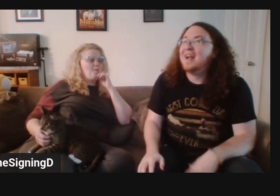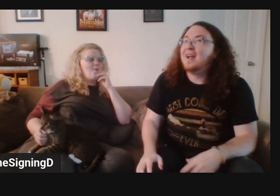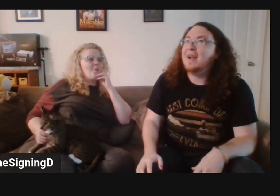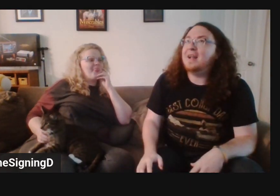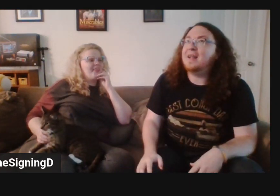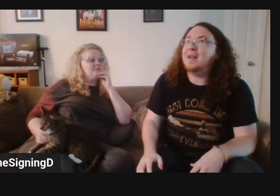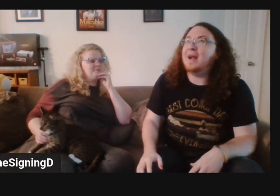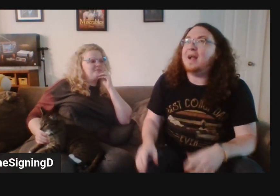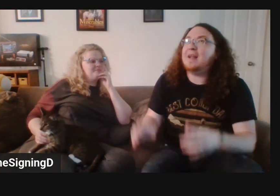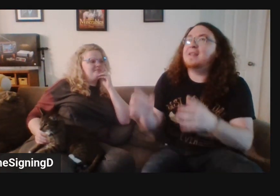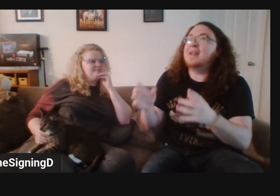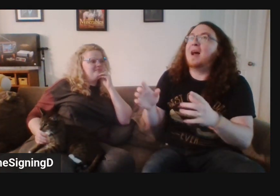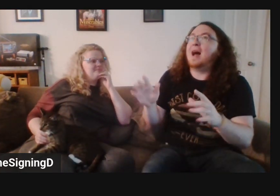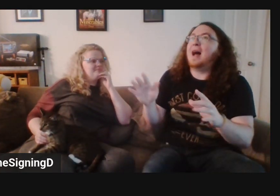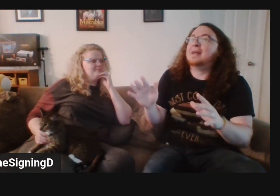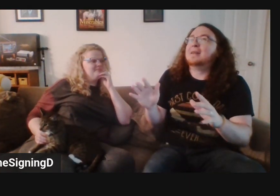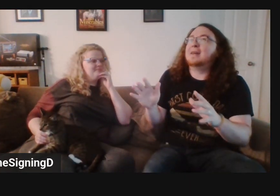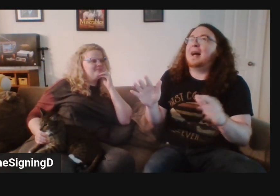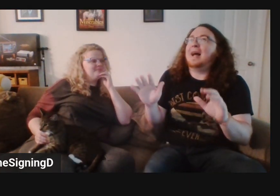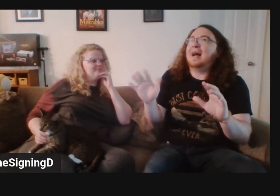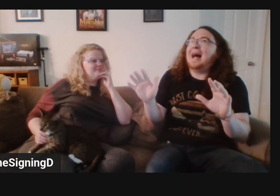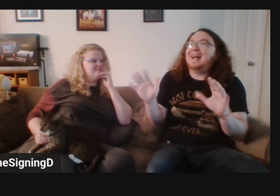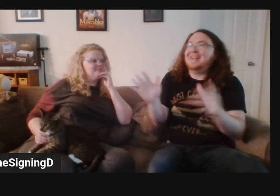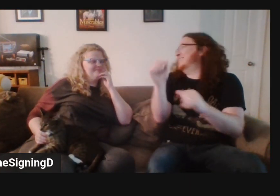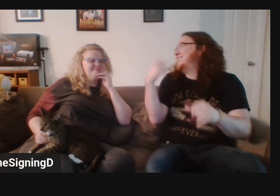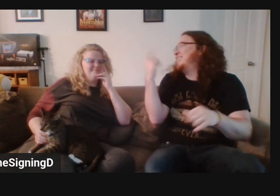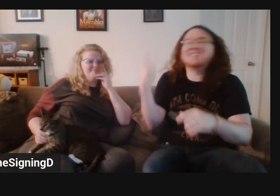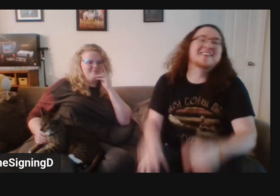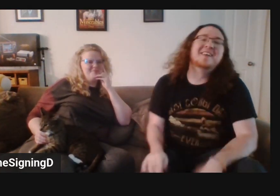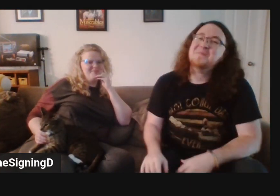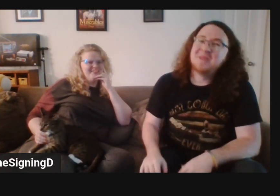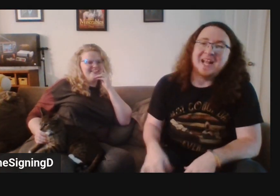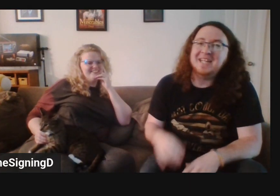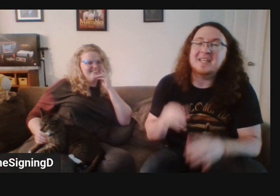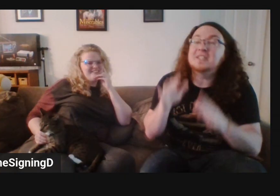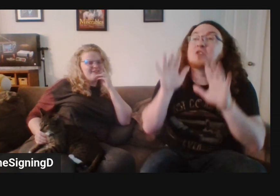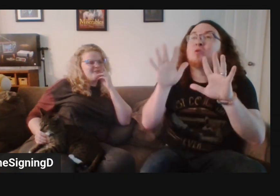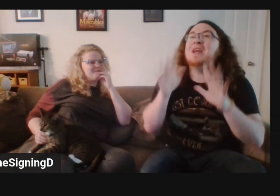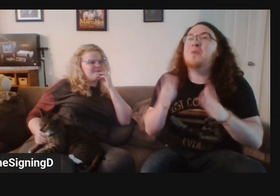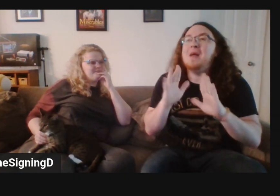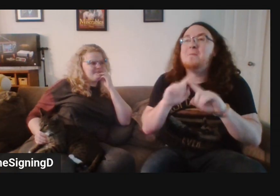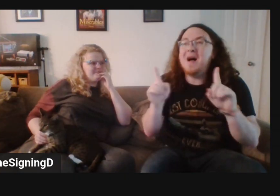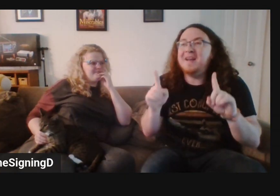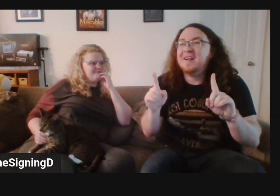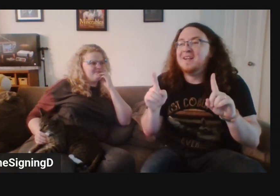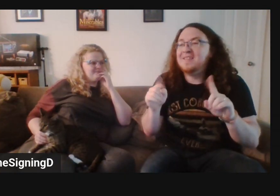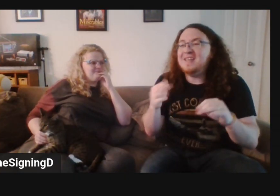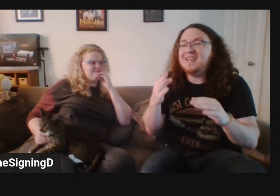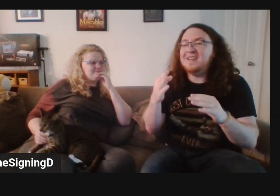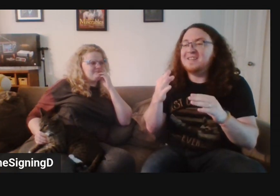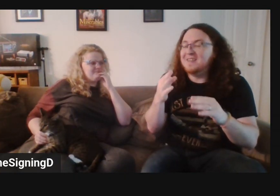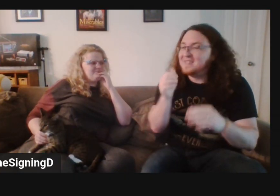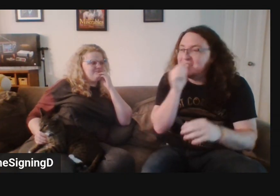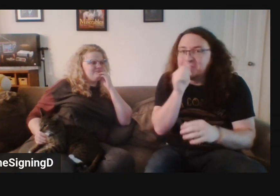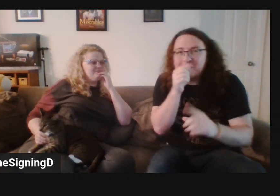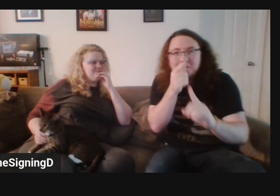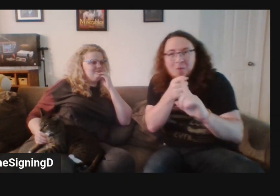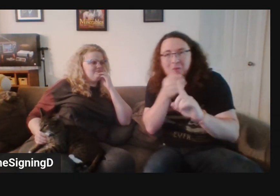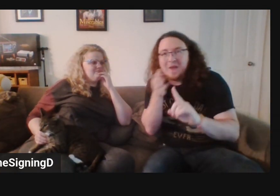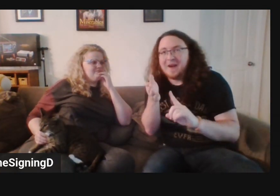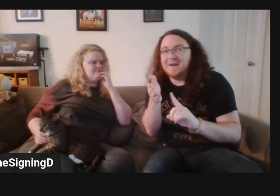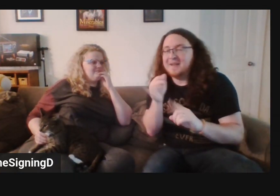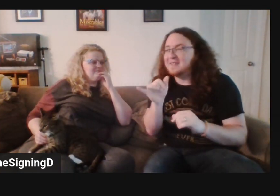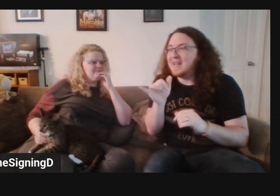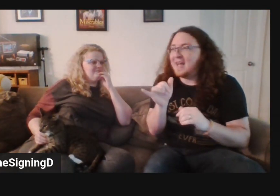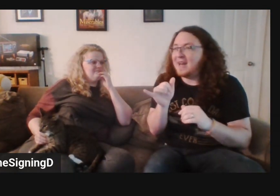But and then it's just it's a great way. But the secret